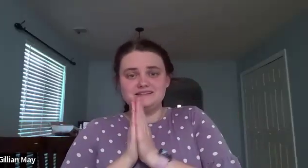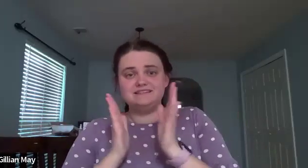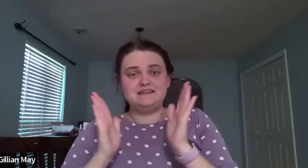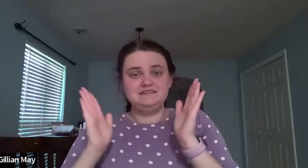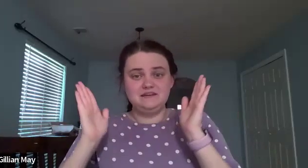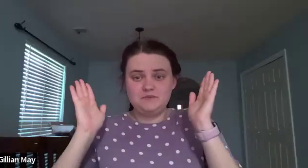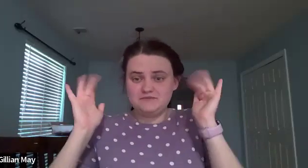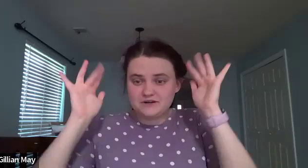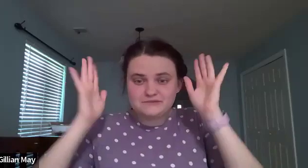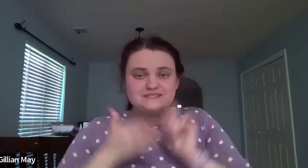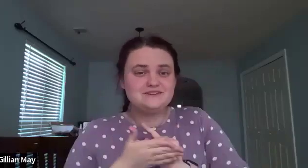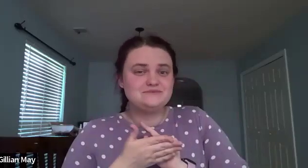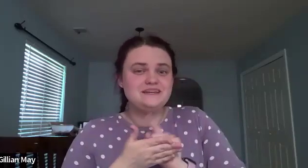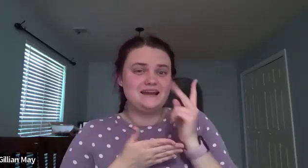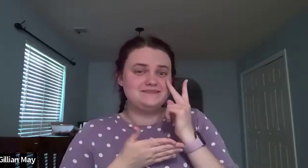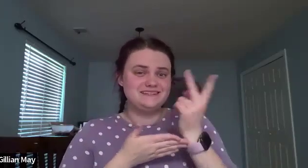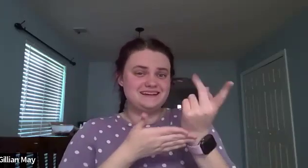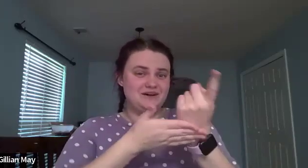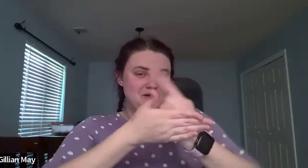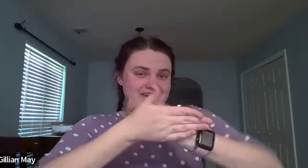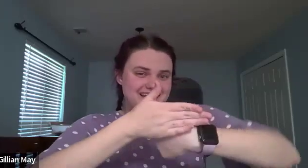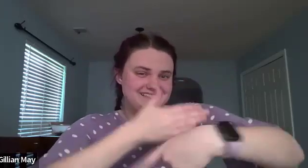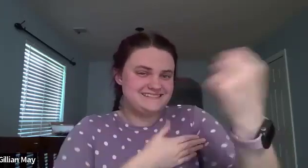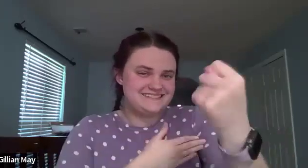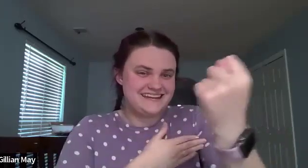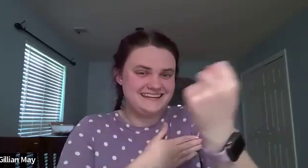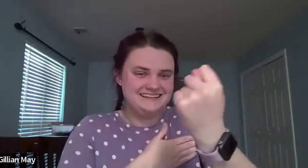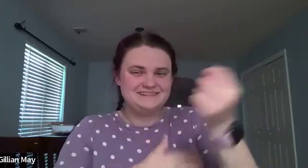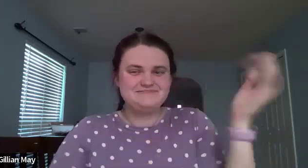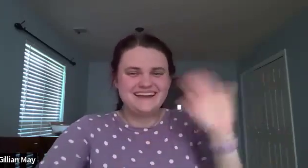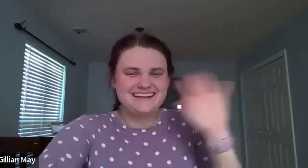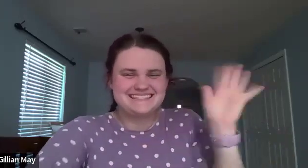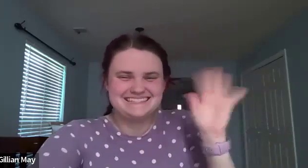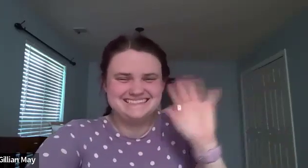Okay. I said, hope you have a wonderful rest of y'all's week, and I will see you guys all next Tuesday. Bye, Thank guys.